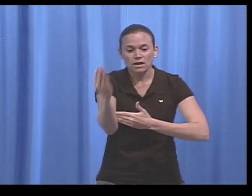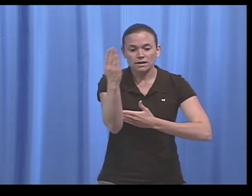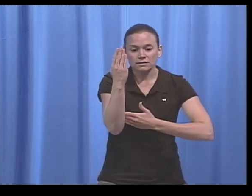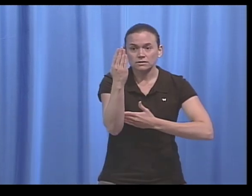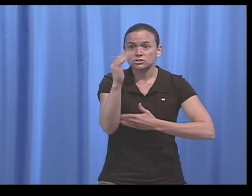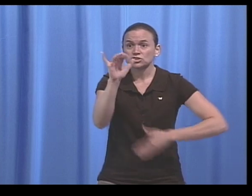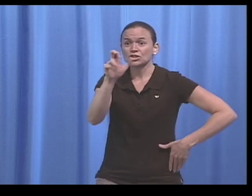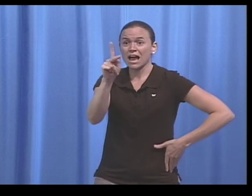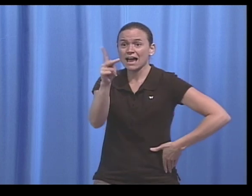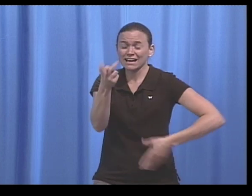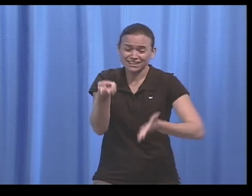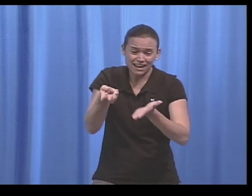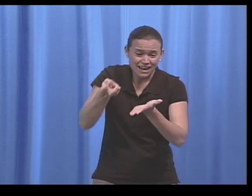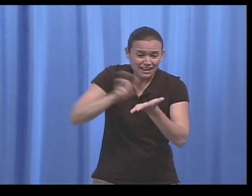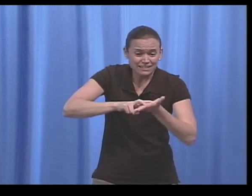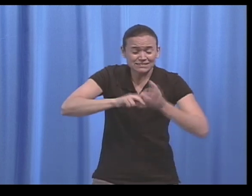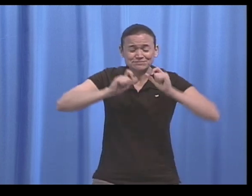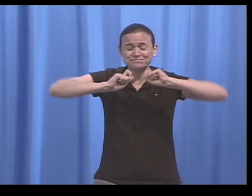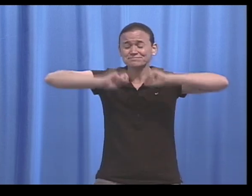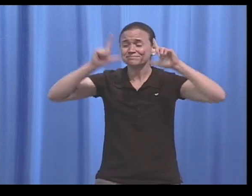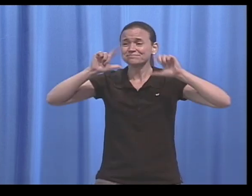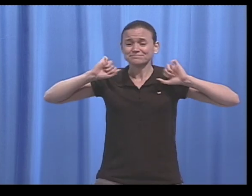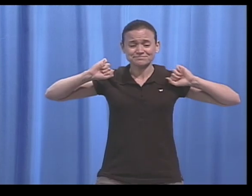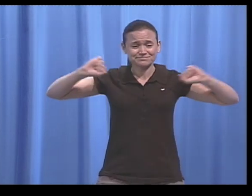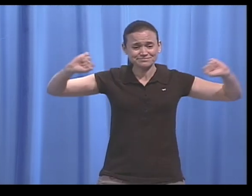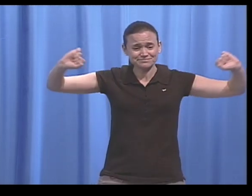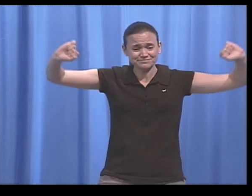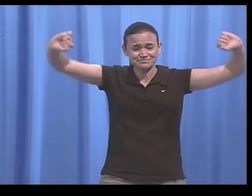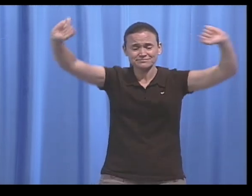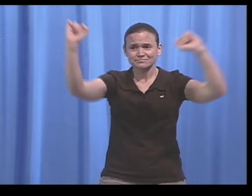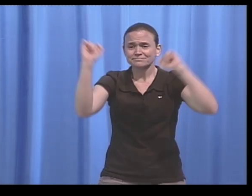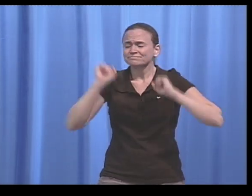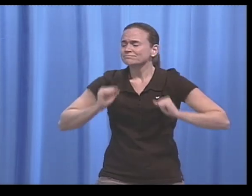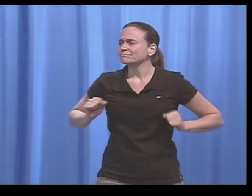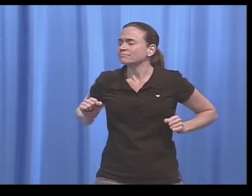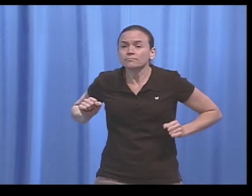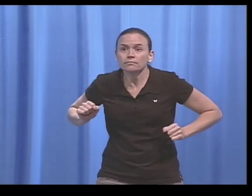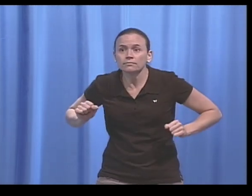The next morning, Jack woke up to find